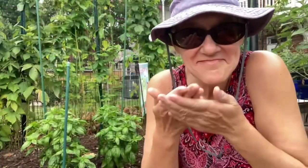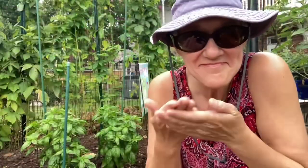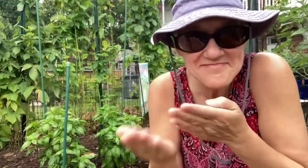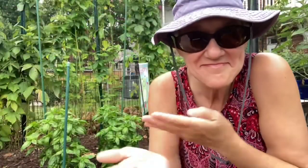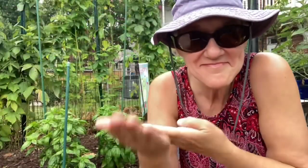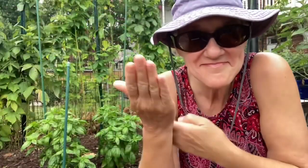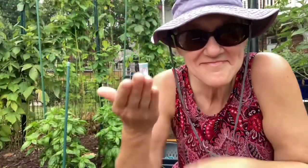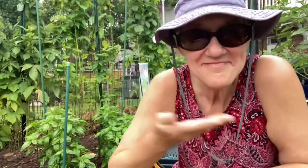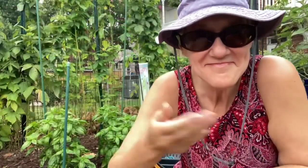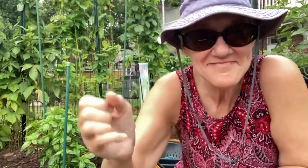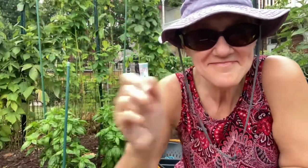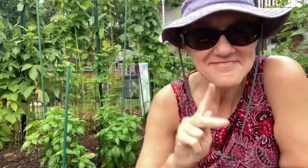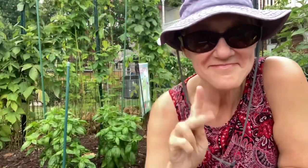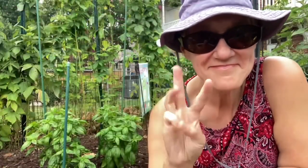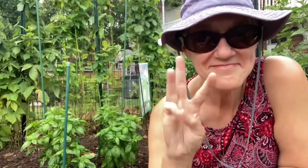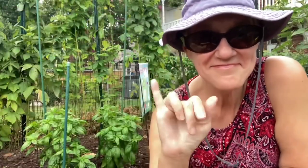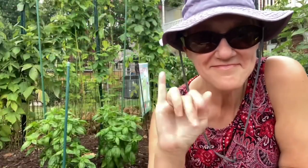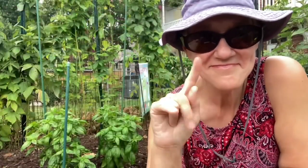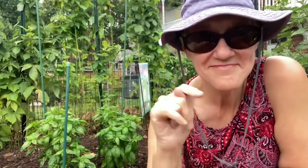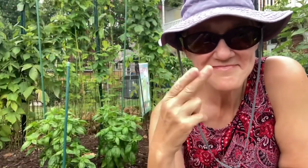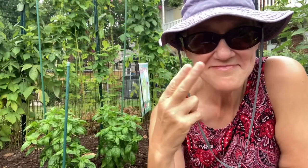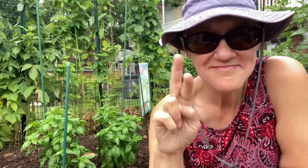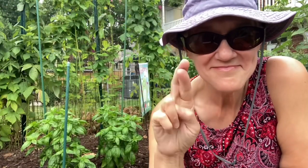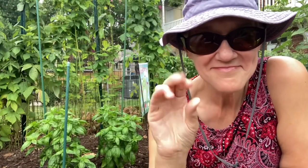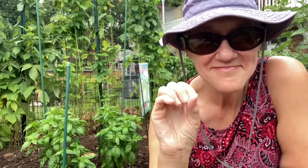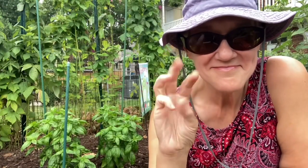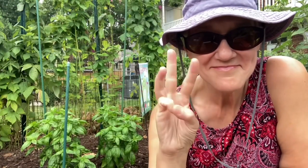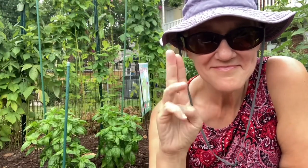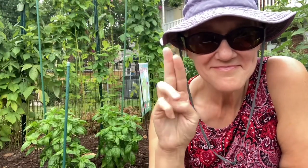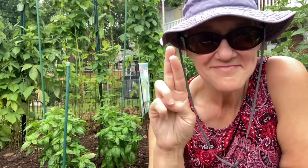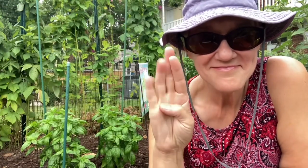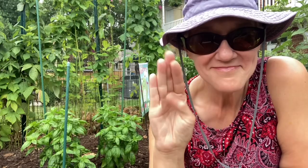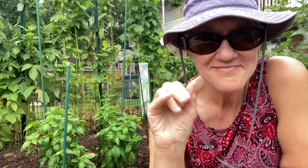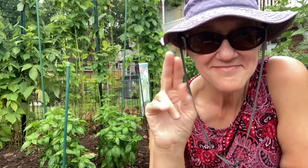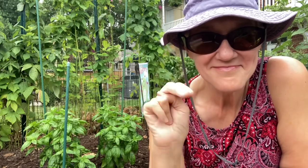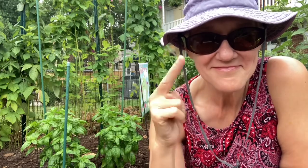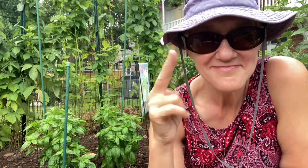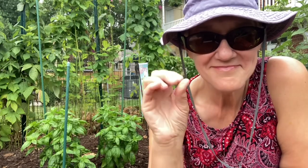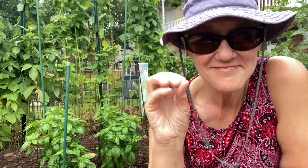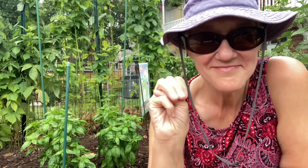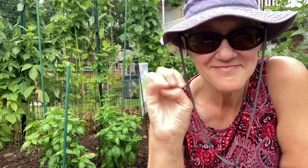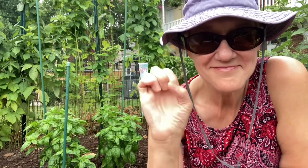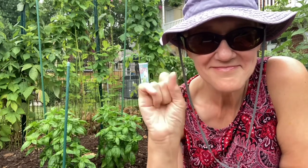Good morning and welcome back to Withrow Urban Homestead.